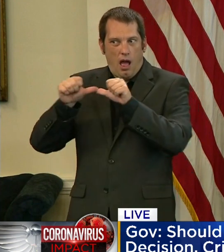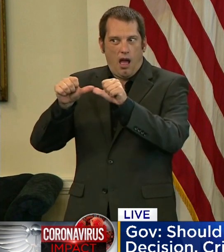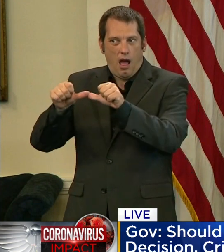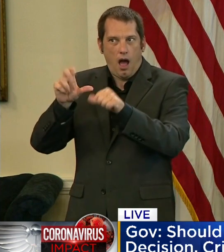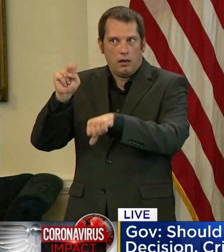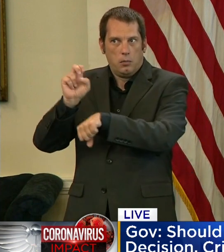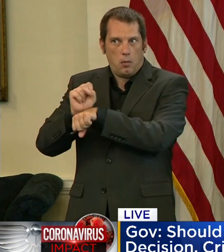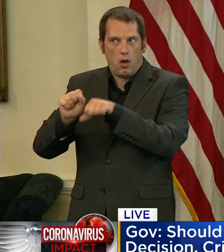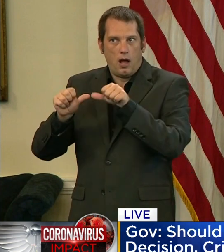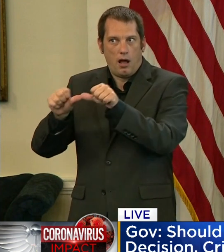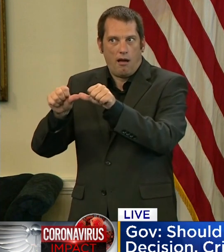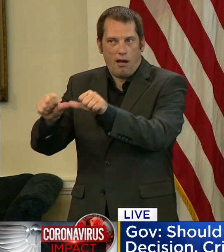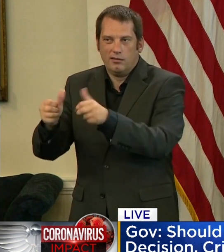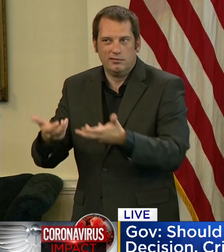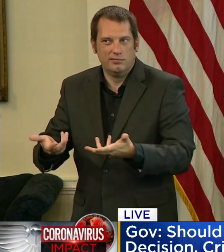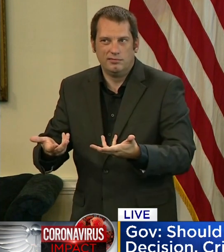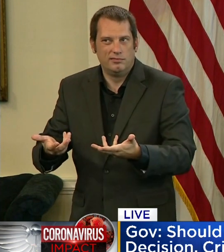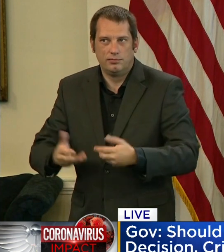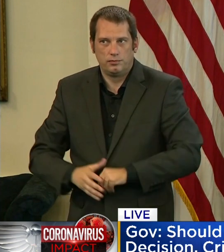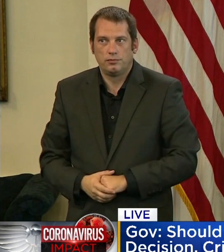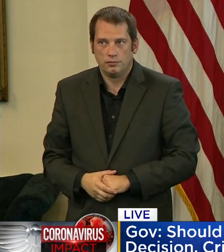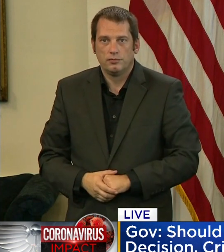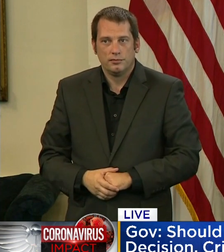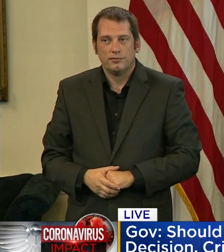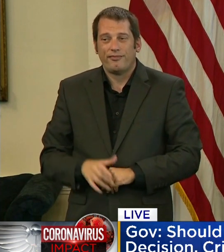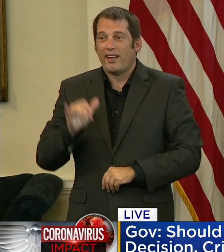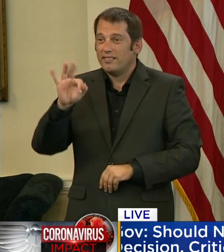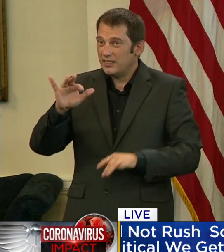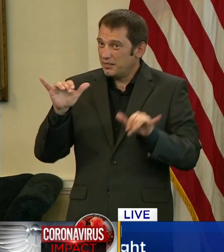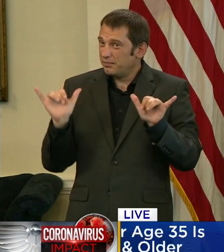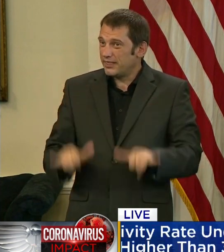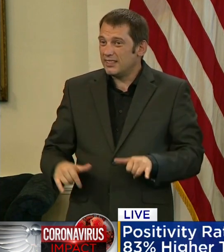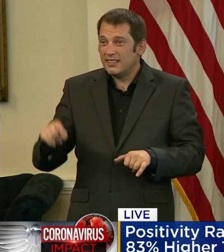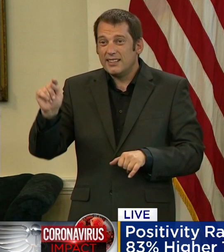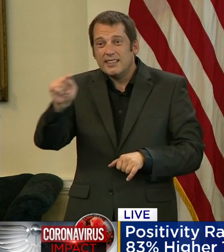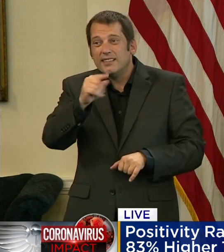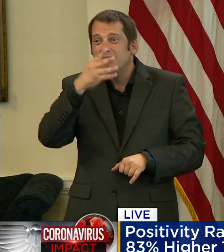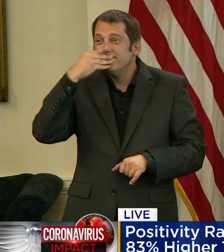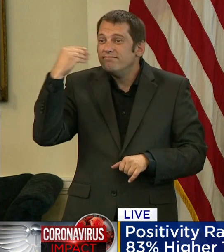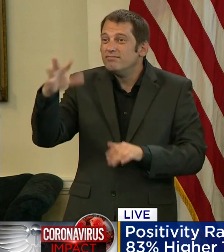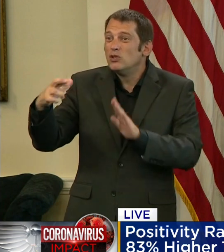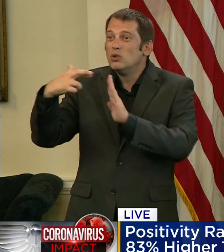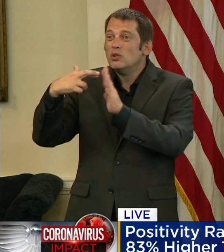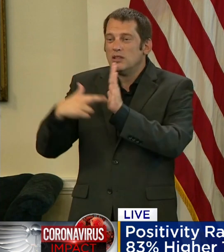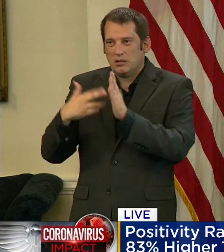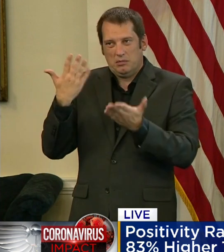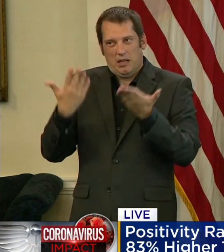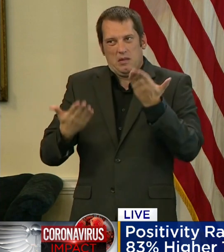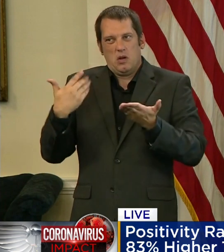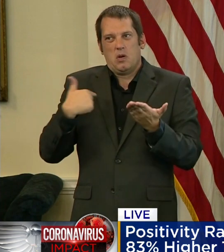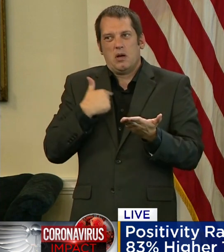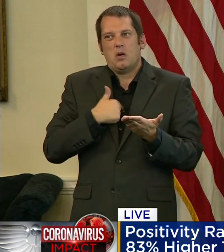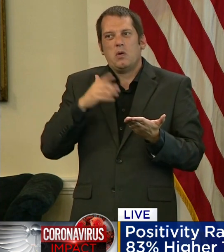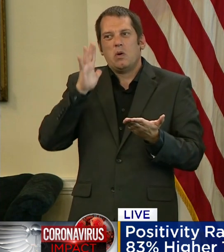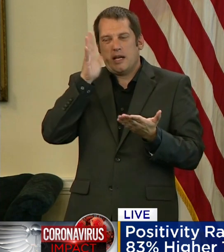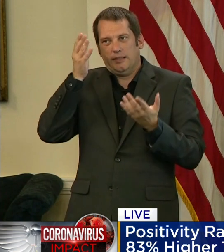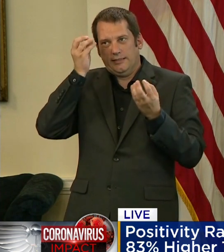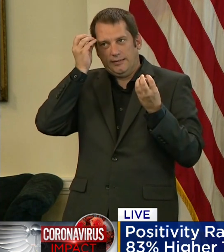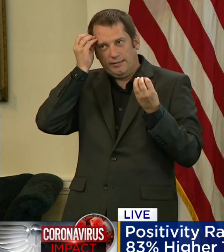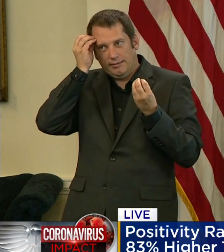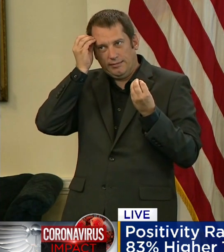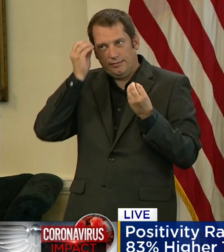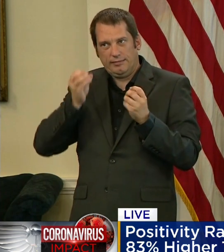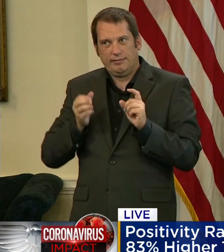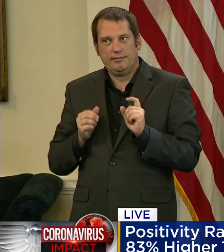control, if people continue to not follow the rules, we'll have to take another look. Right now, we believe it's a small percentage of the people,